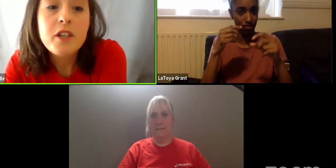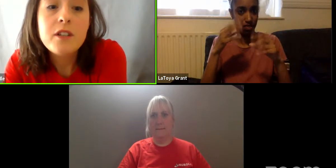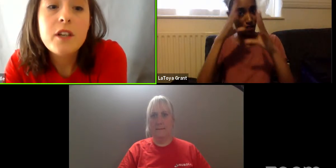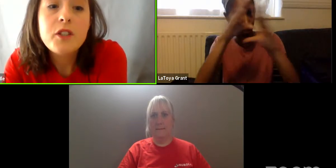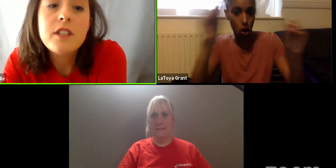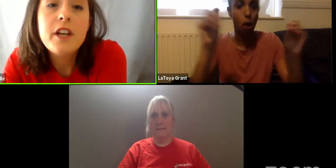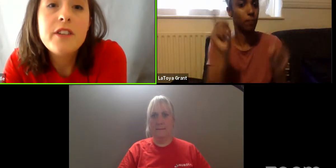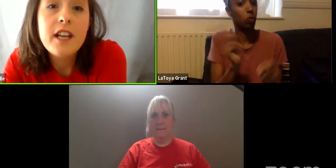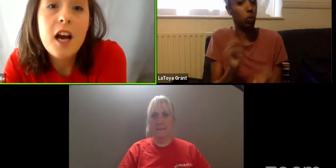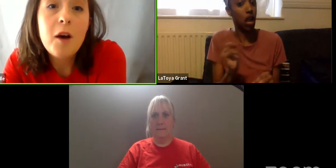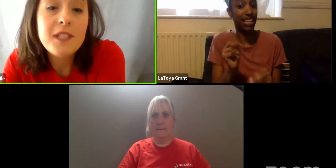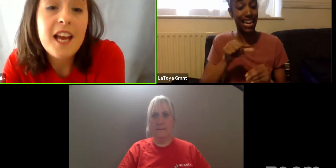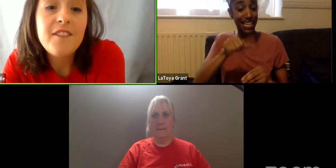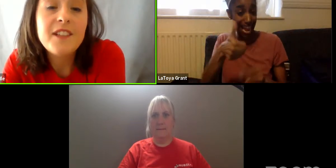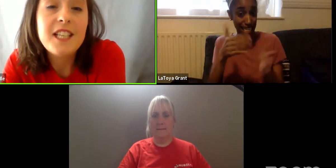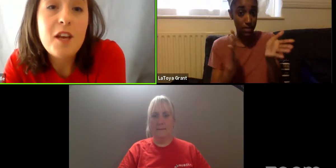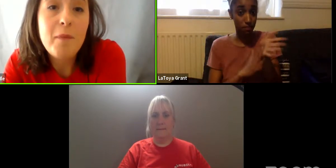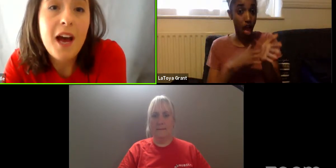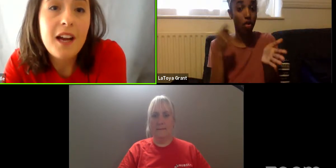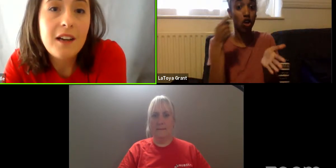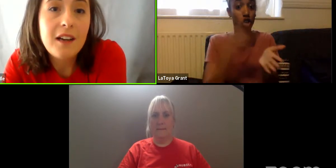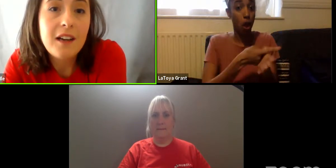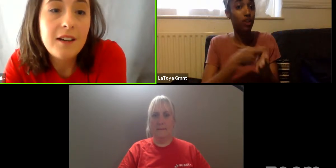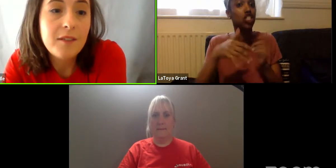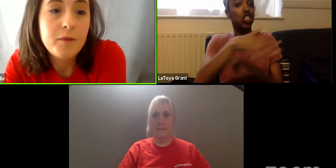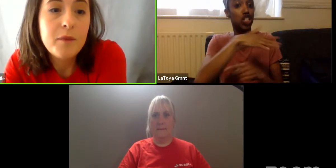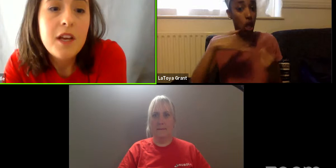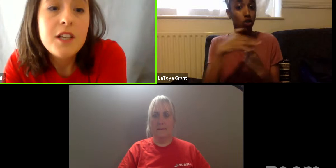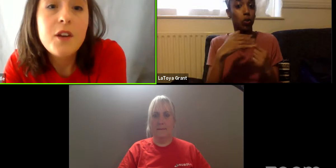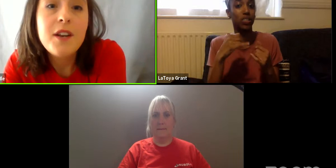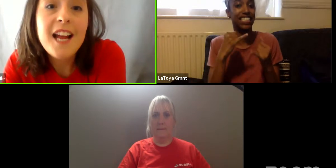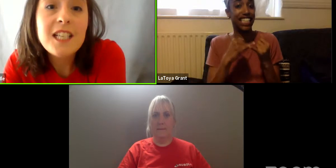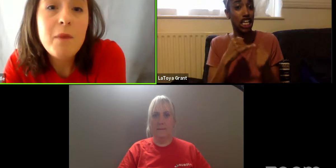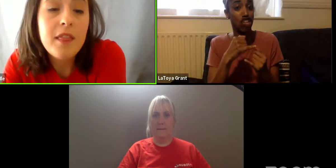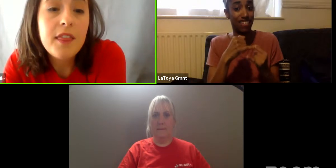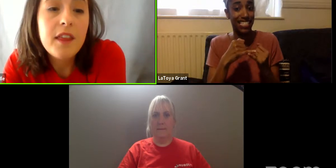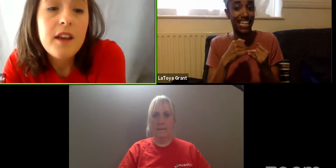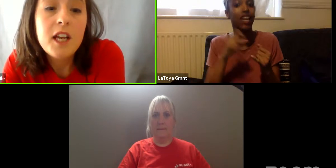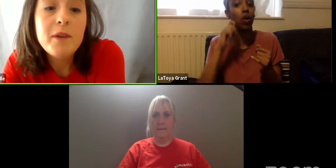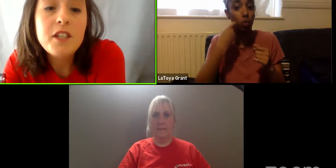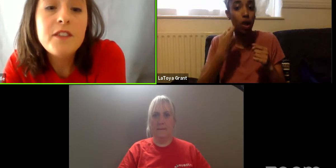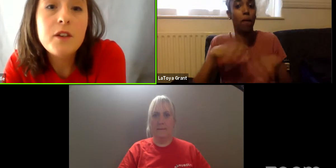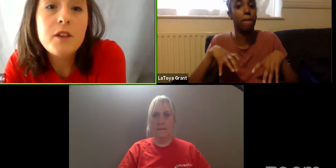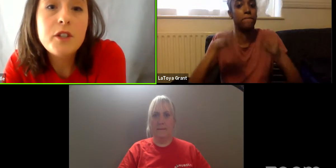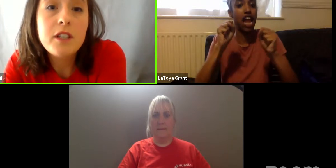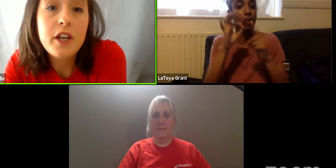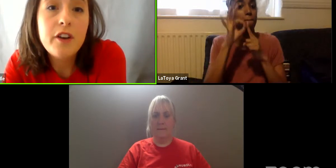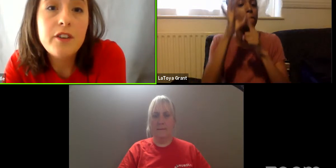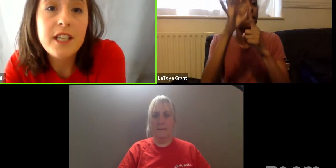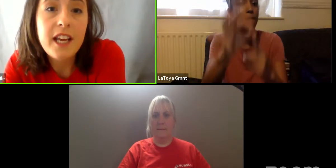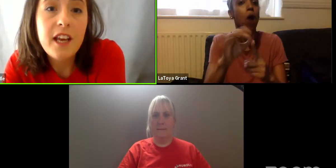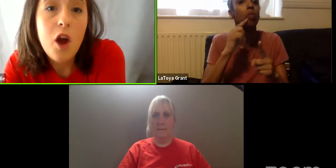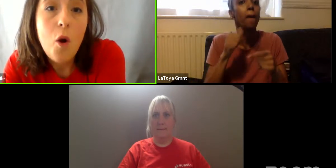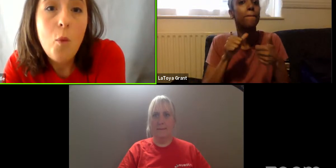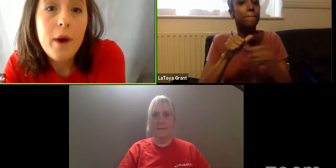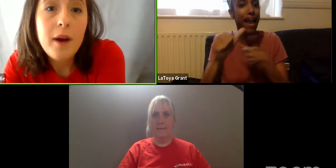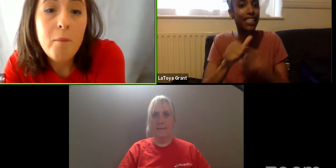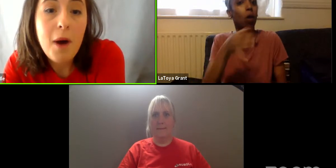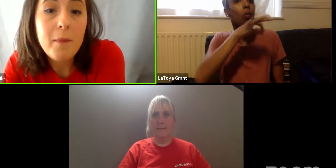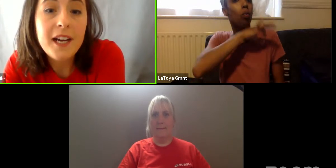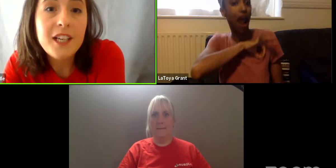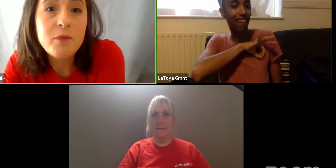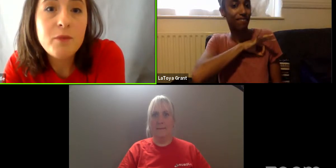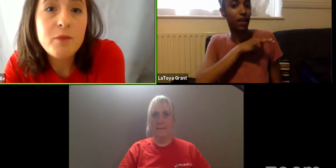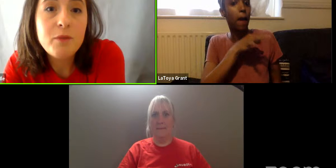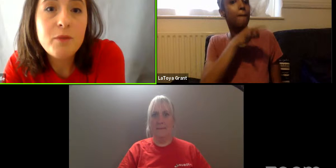So the Commission on Social Security, an update for DPAC. So next month, the Commission for Social Security